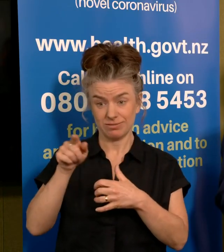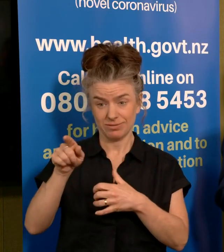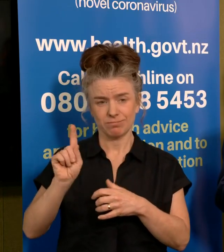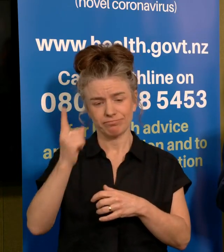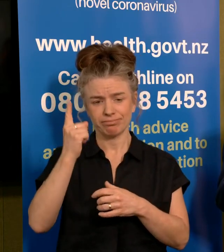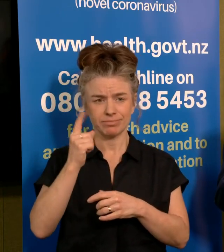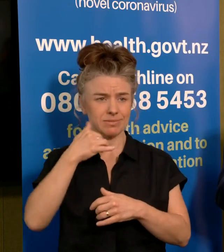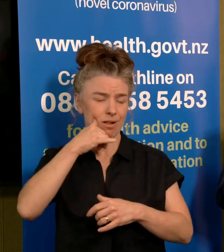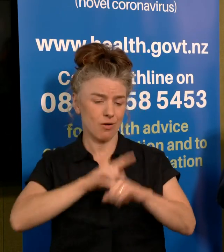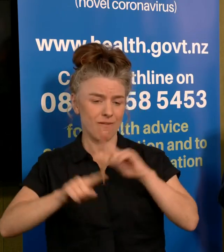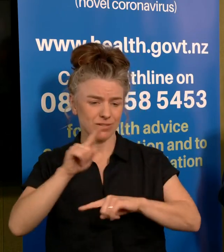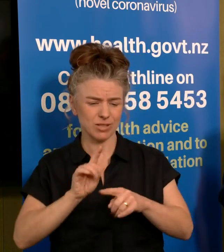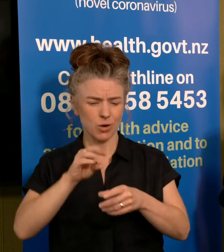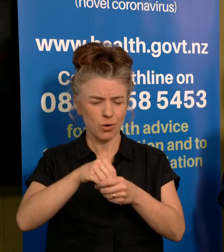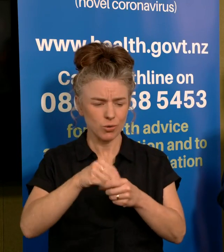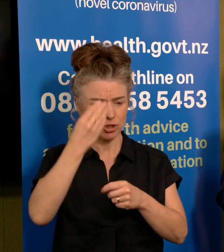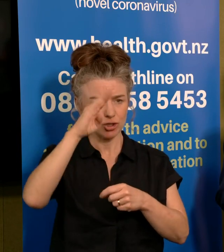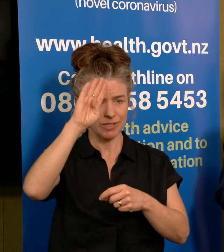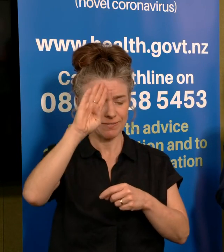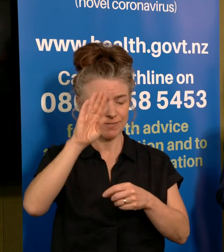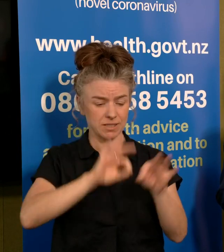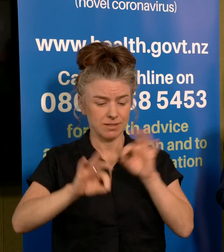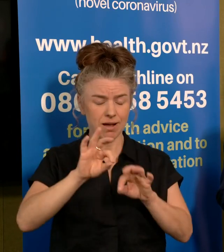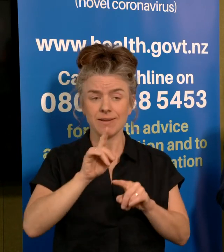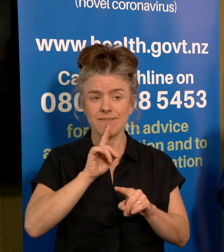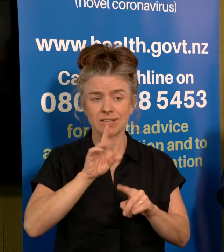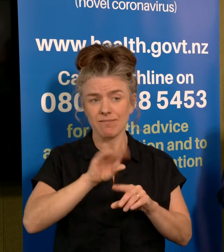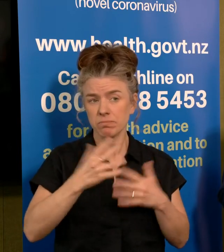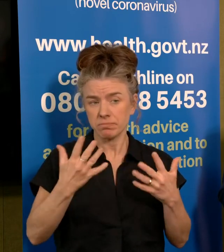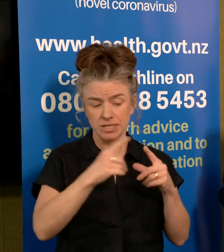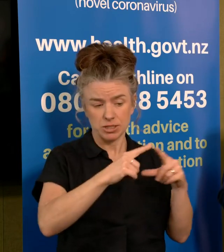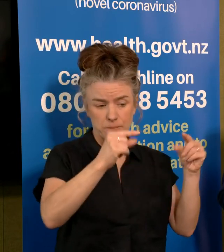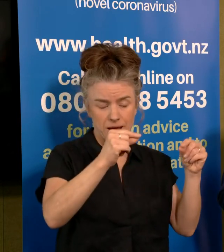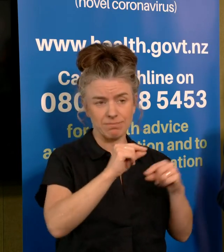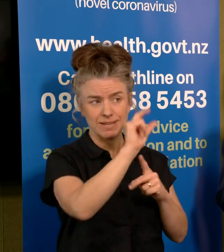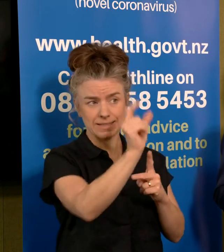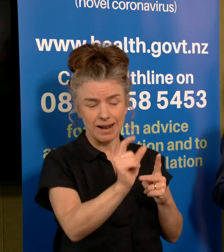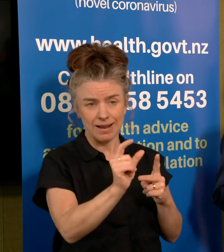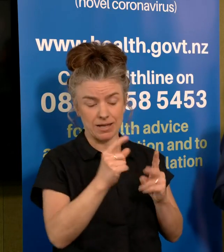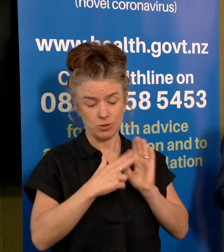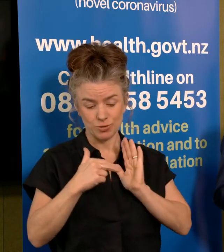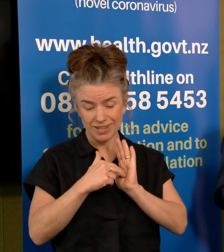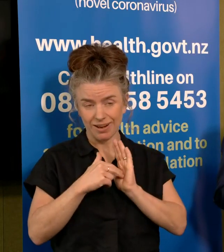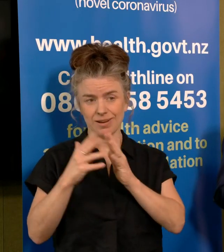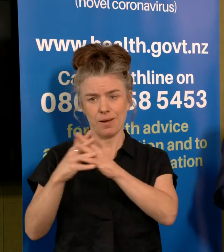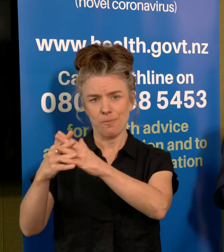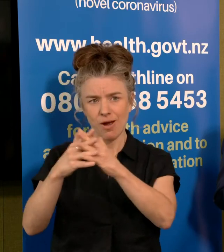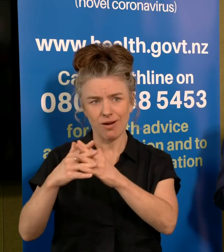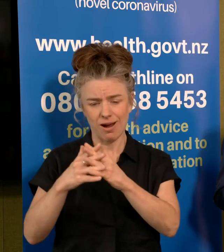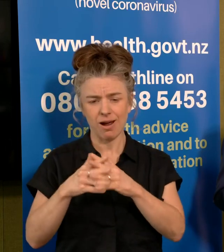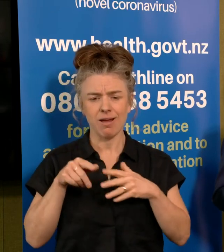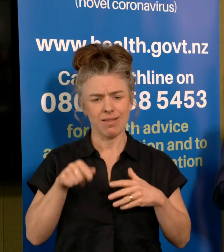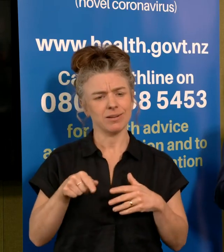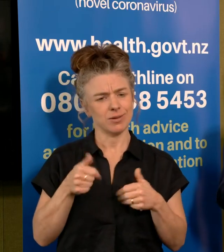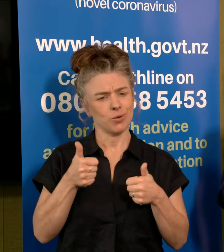that included Chief Science Advisors from Japan and Italy, so very helpful. It's just one of the ways that we are